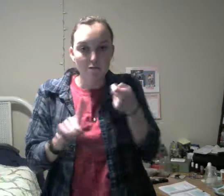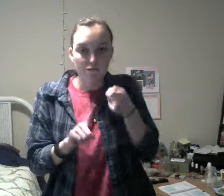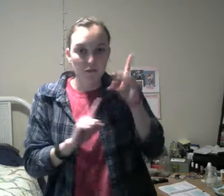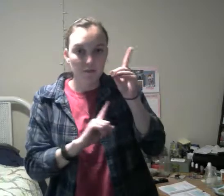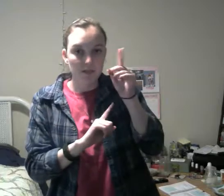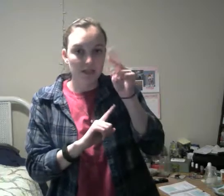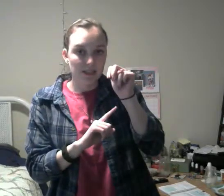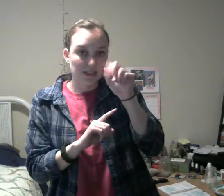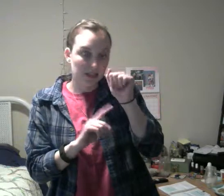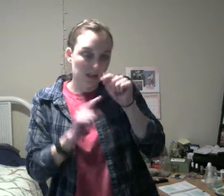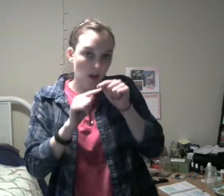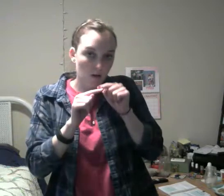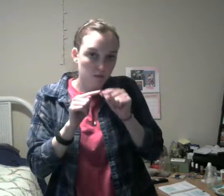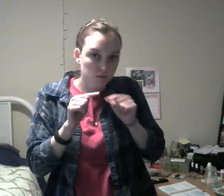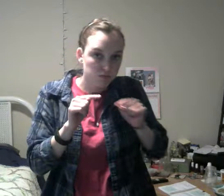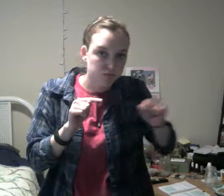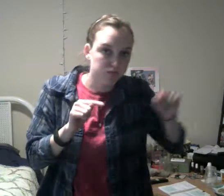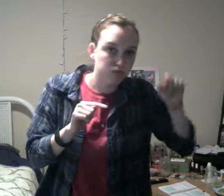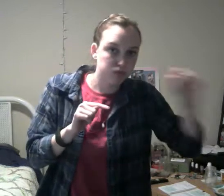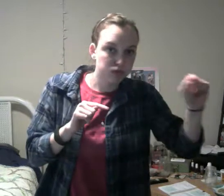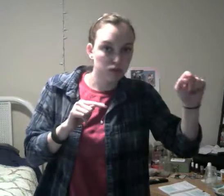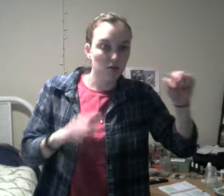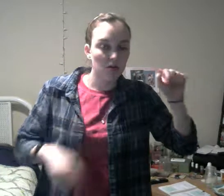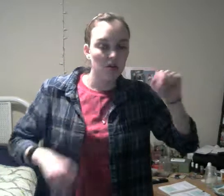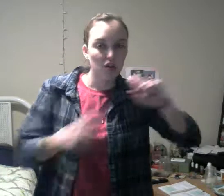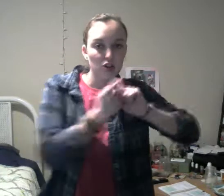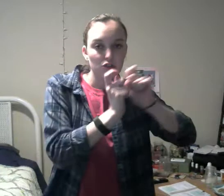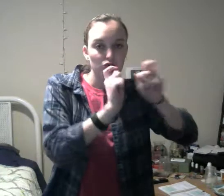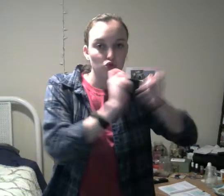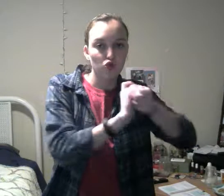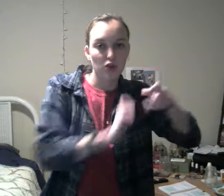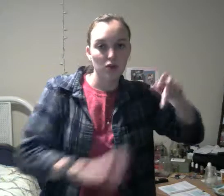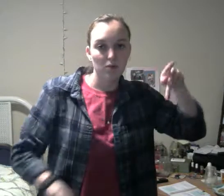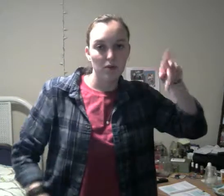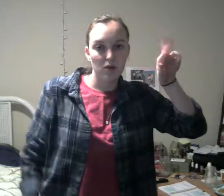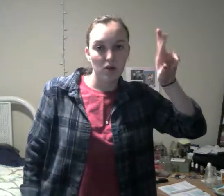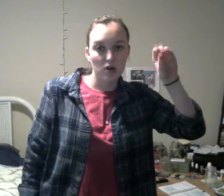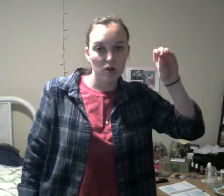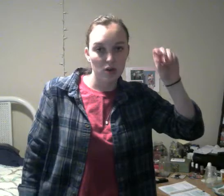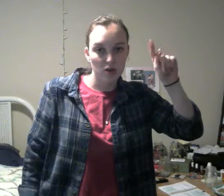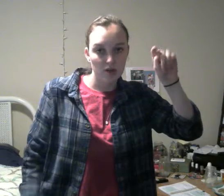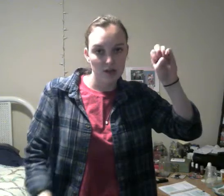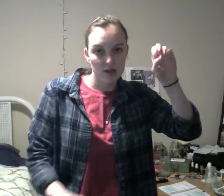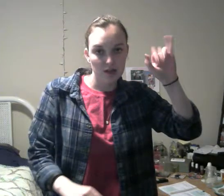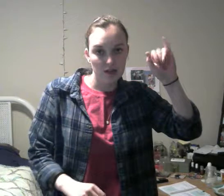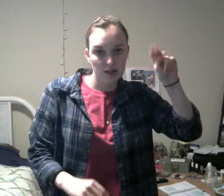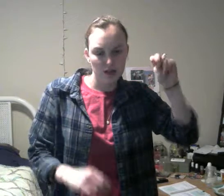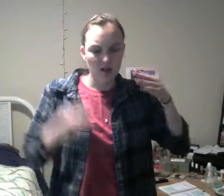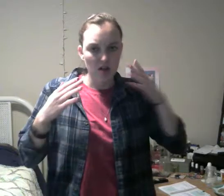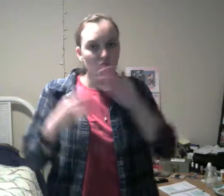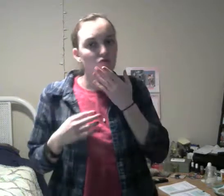there to actually usable things like proteins. So the color of your skin, the color of your eyes is proteins, and that's expressed in the DNA